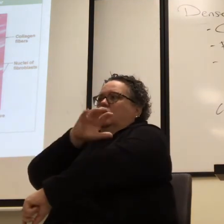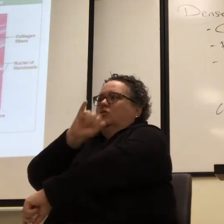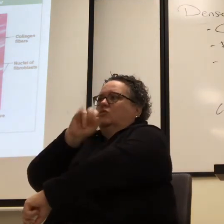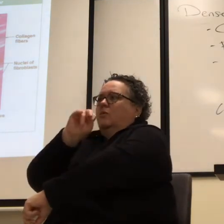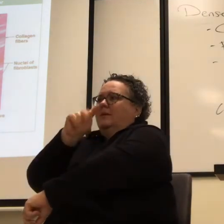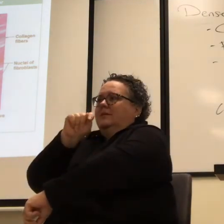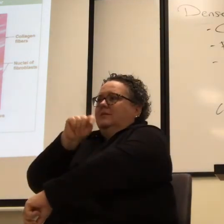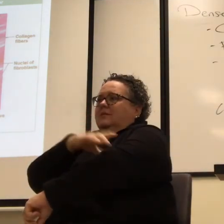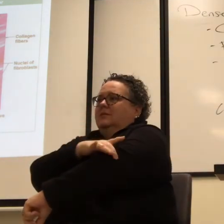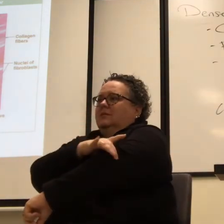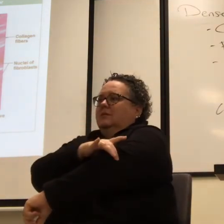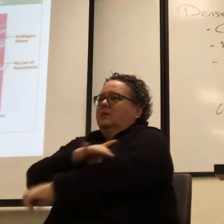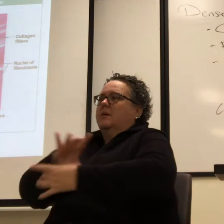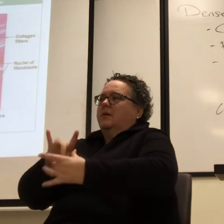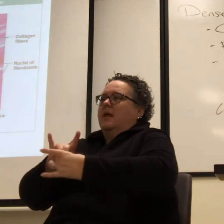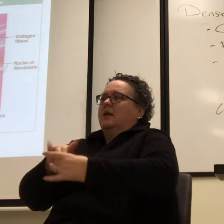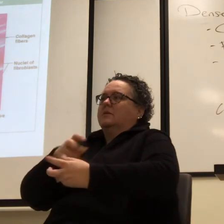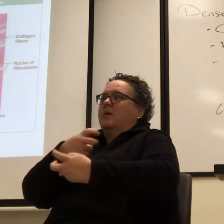bone.